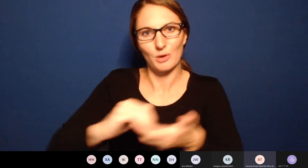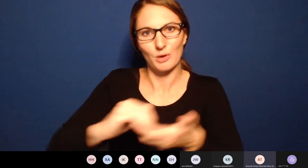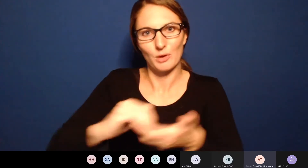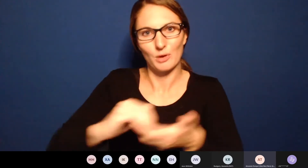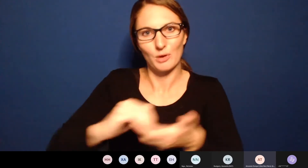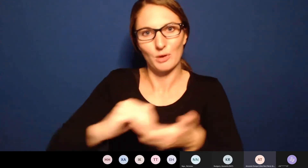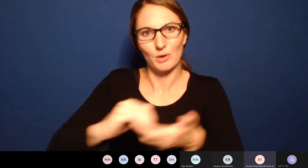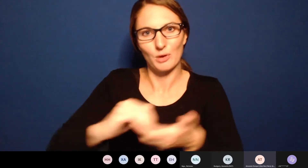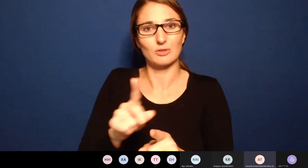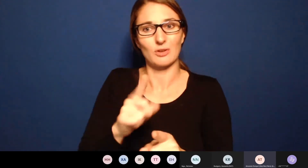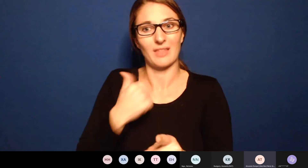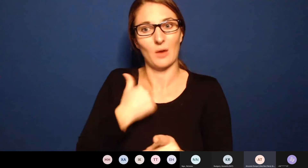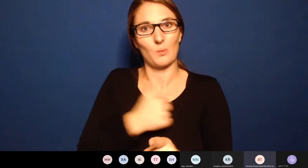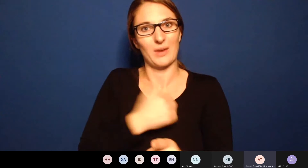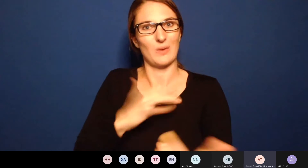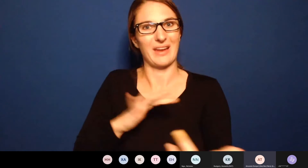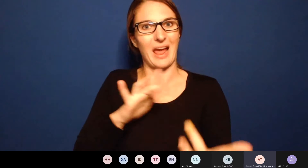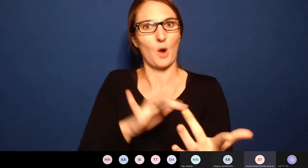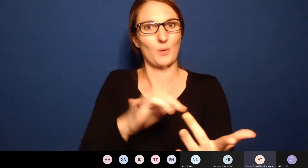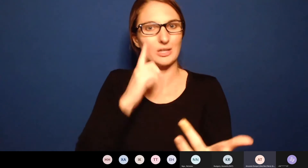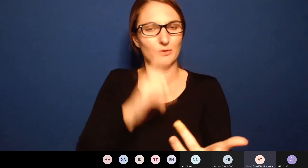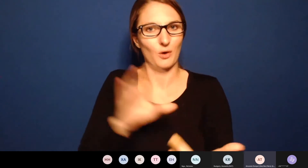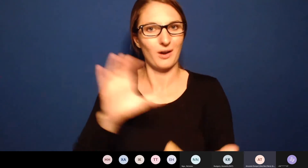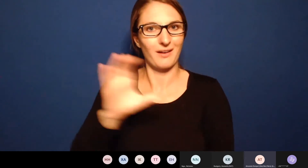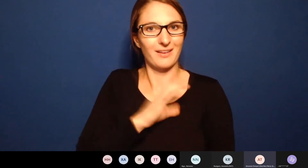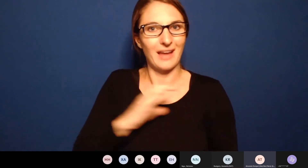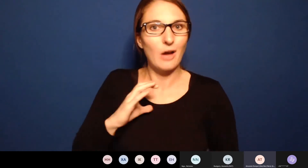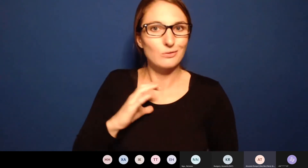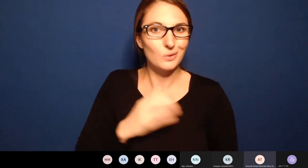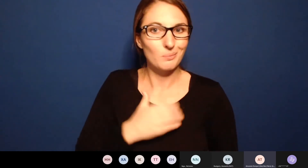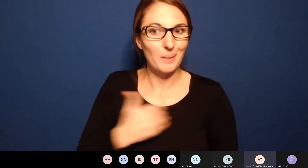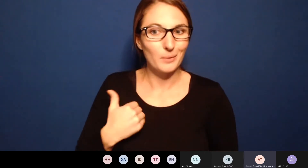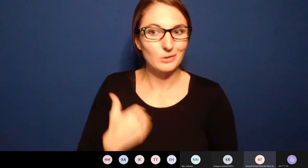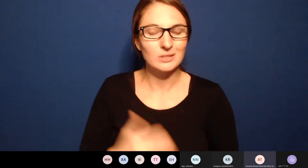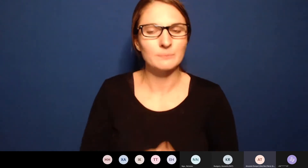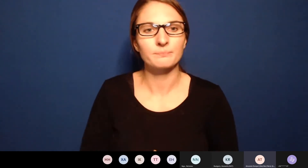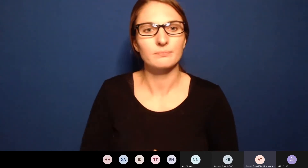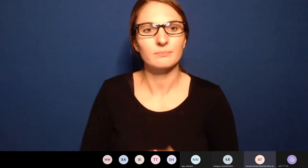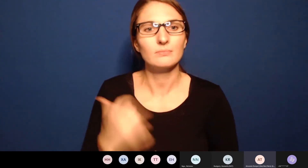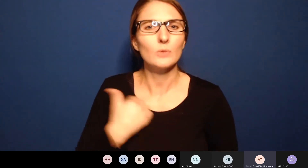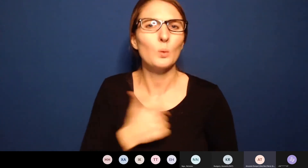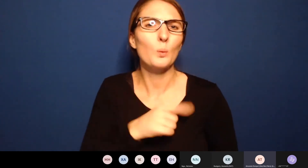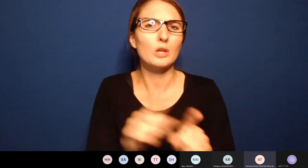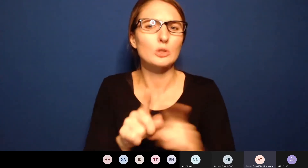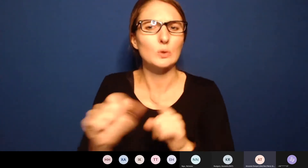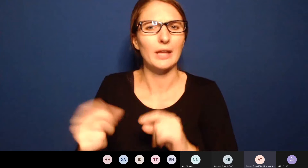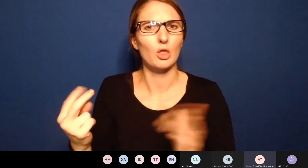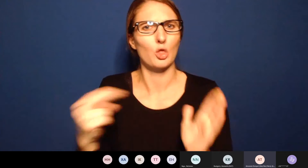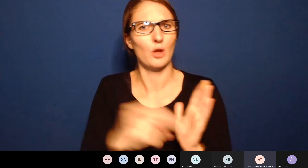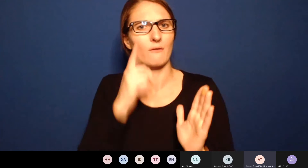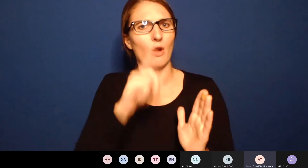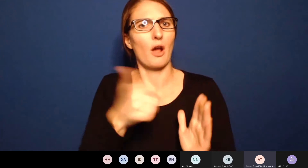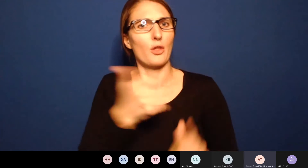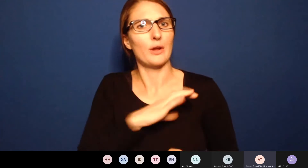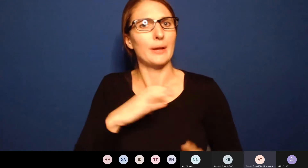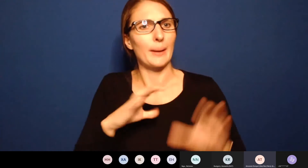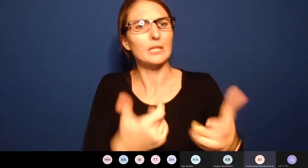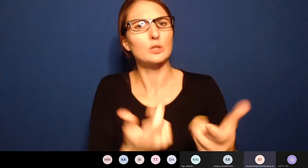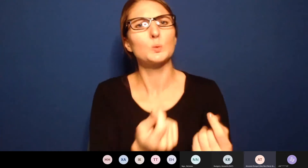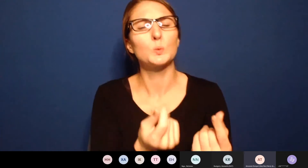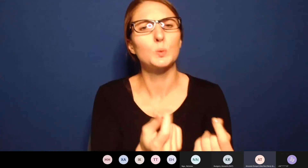members. We can look at what other committees are doing to as